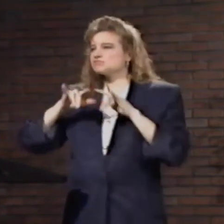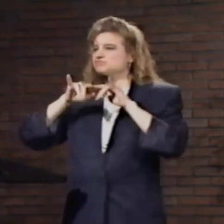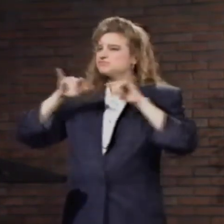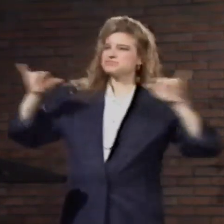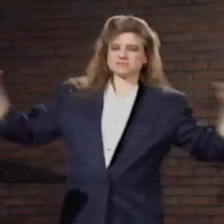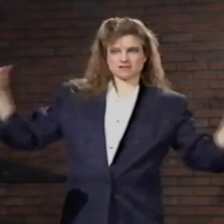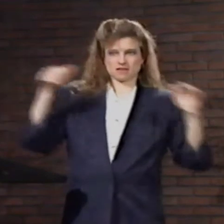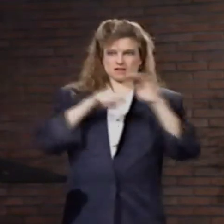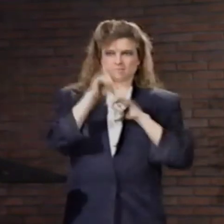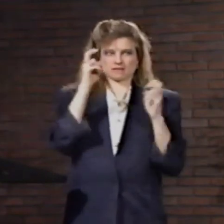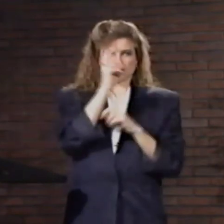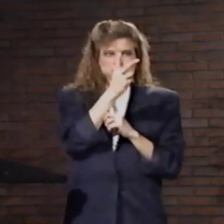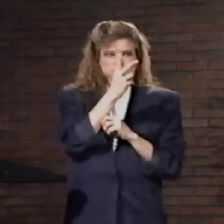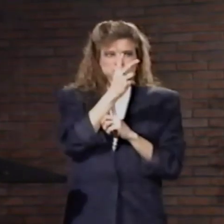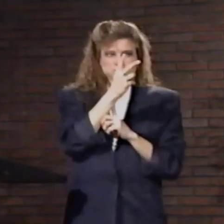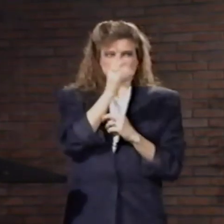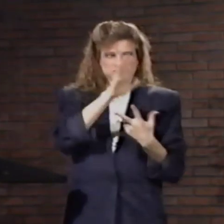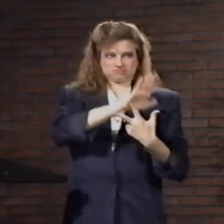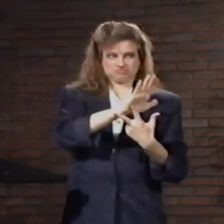This can be various activities or programs.